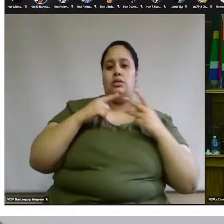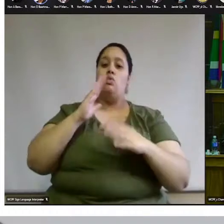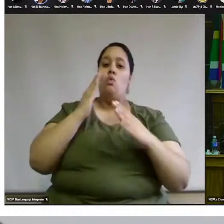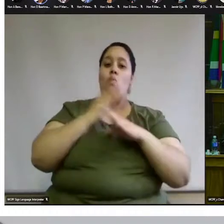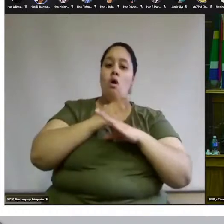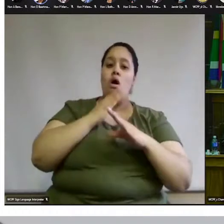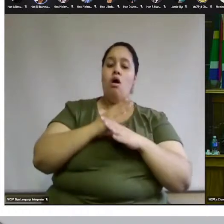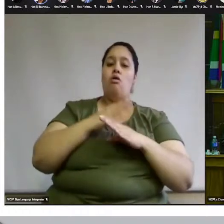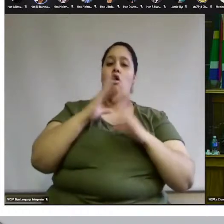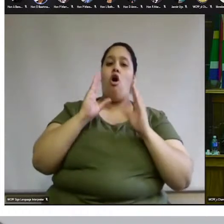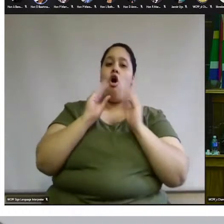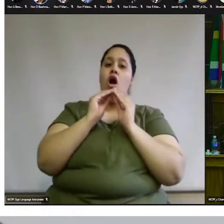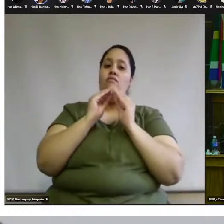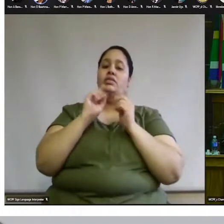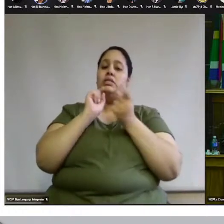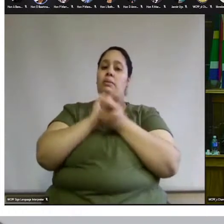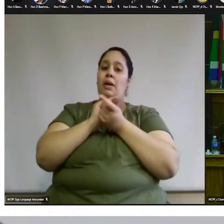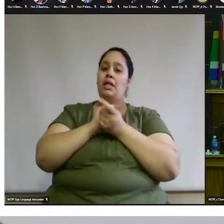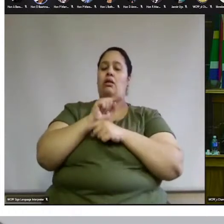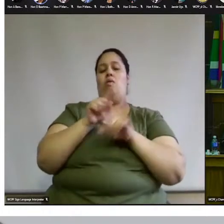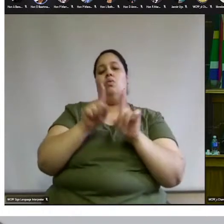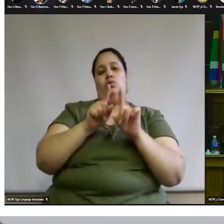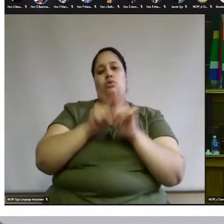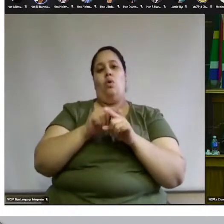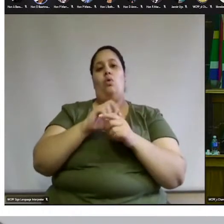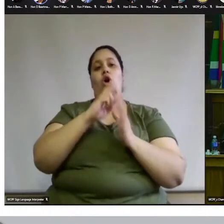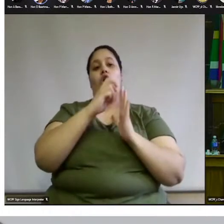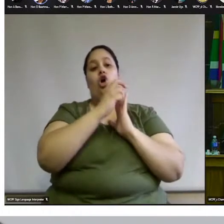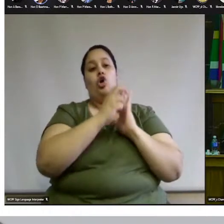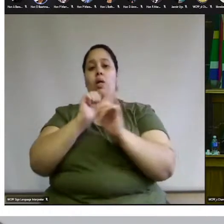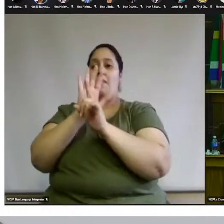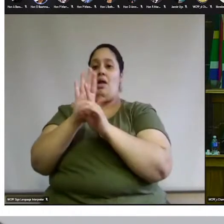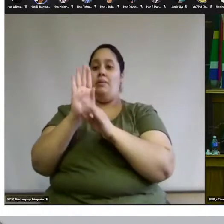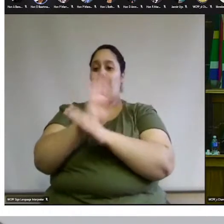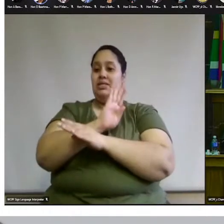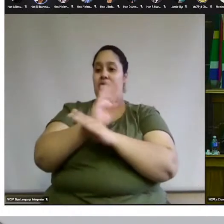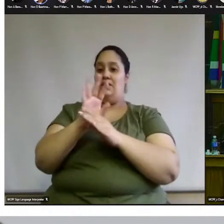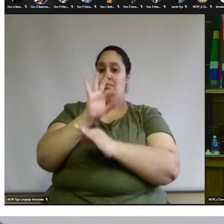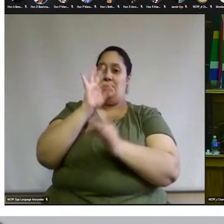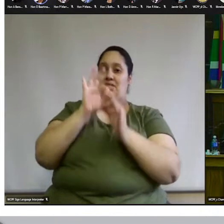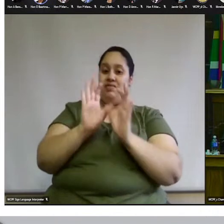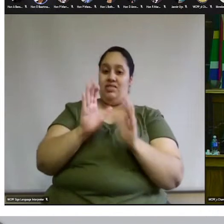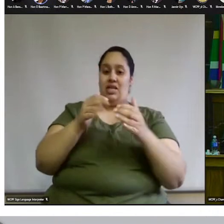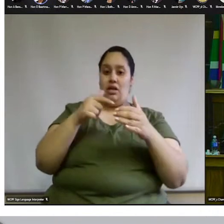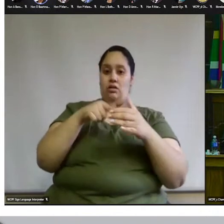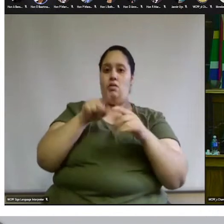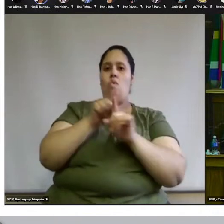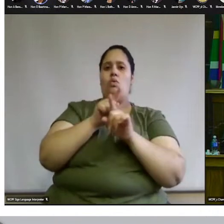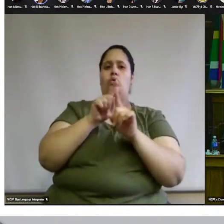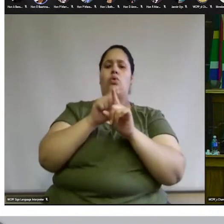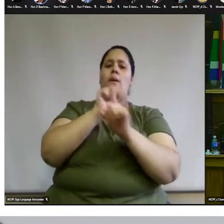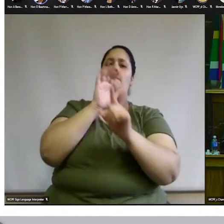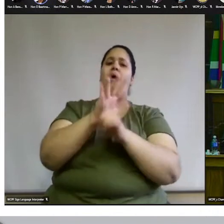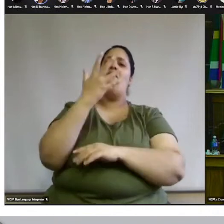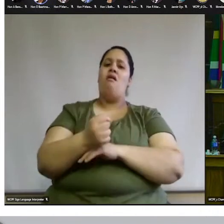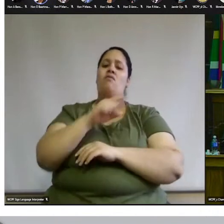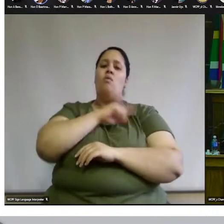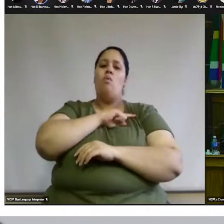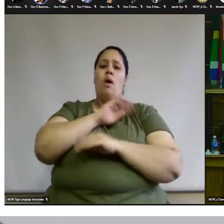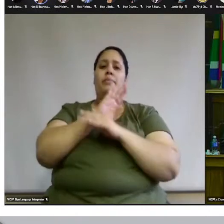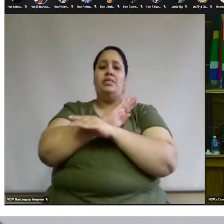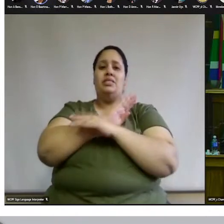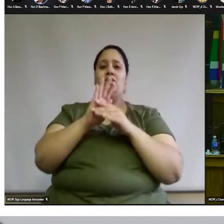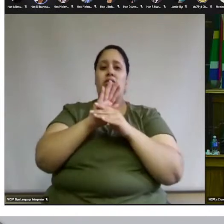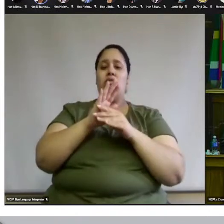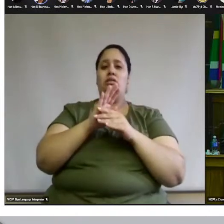and meetings. Every regulation imposed on a business in the particular sector also has a knock-on effect for businesses in the value